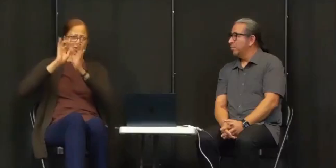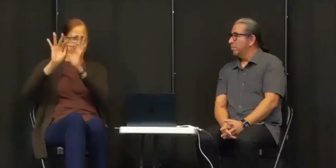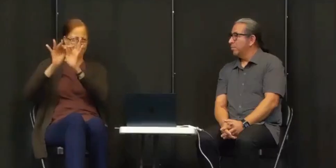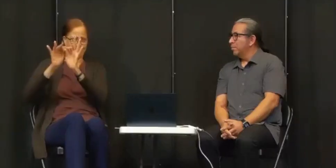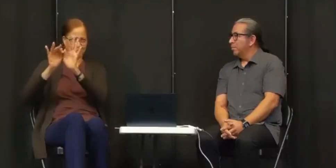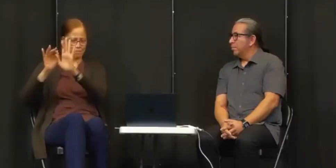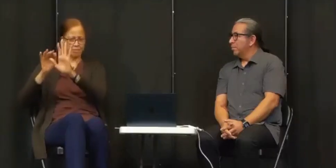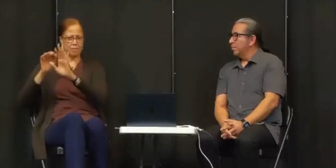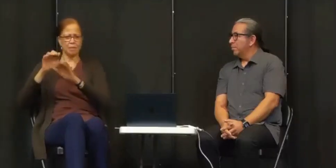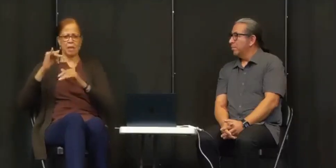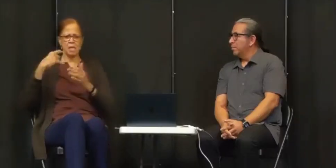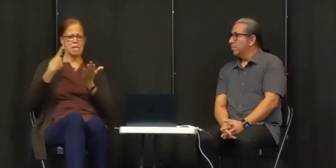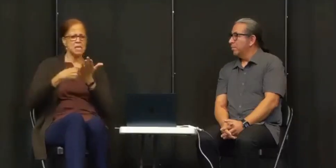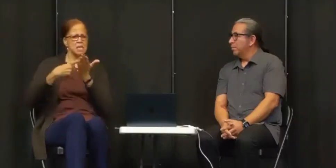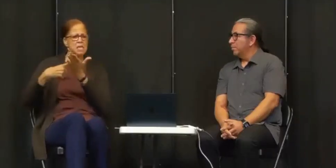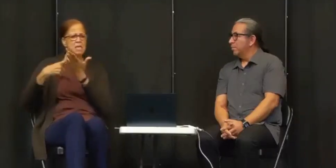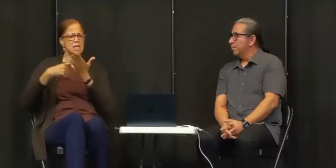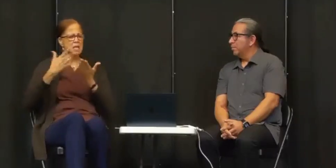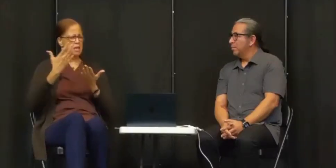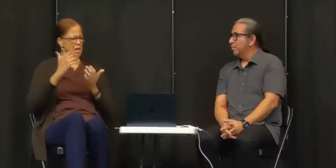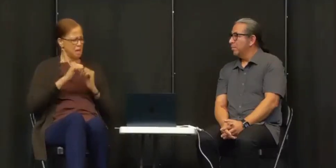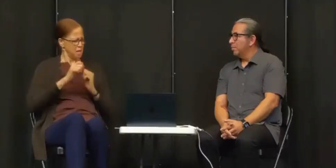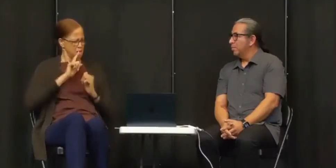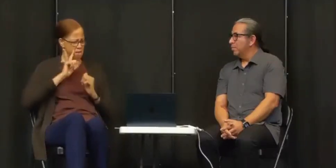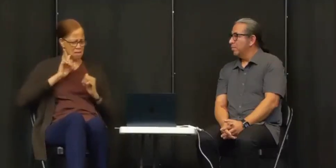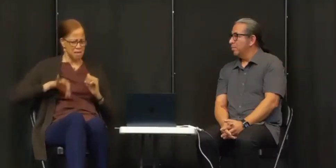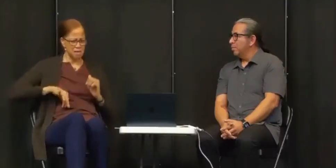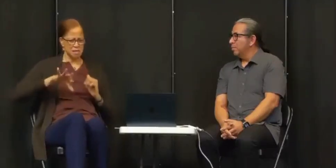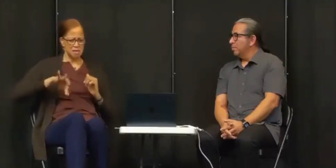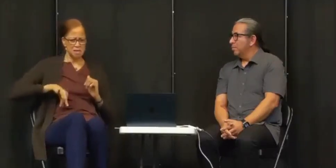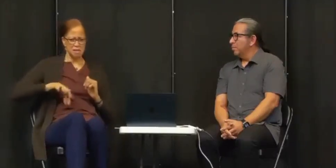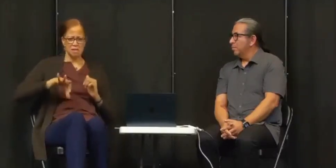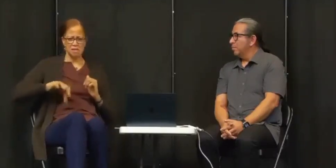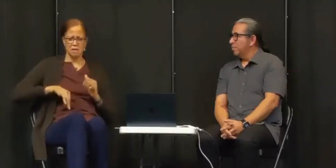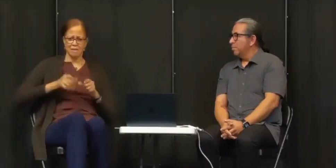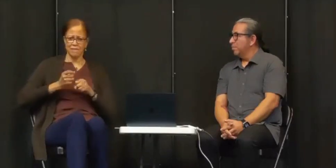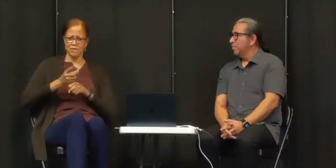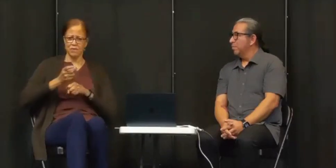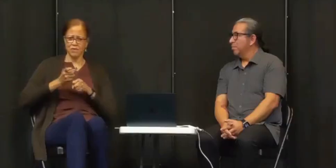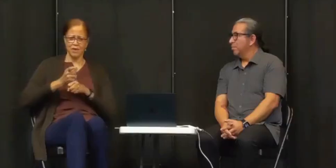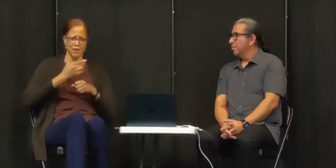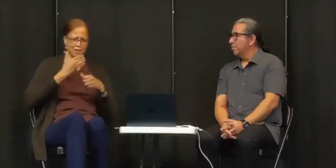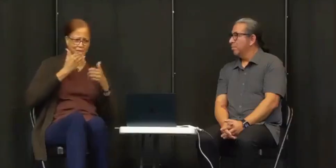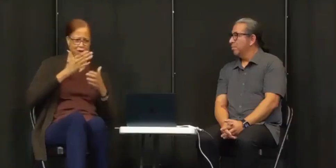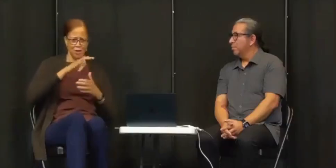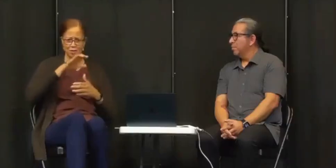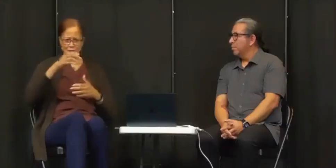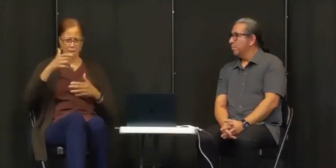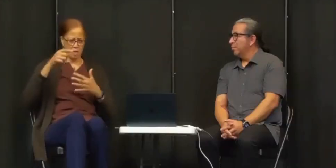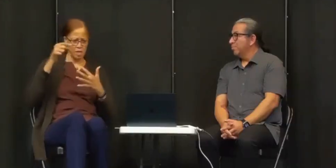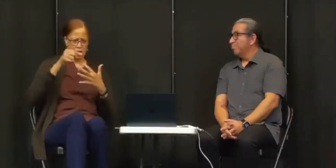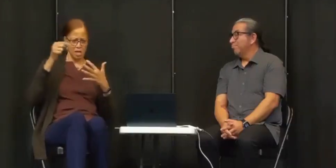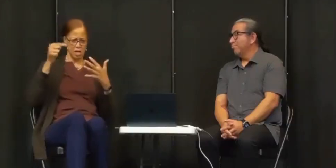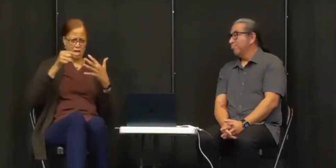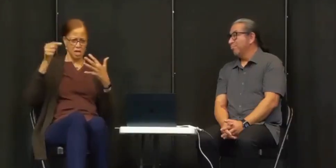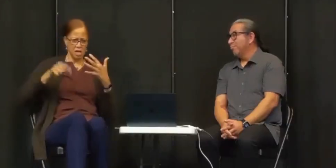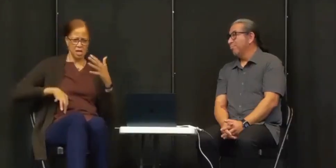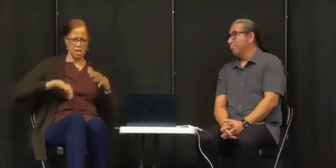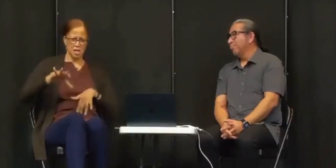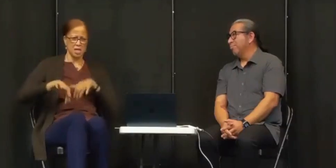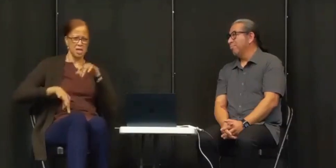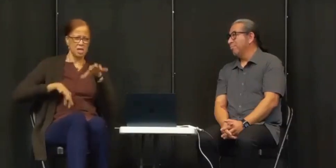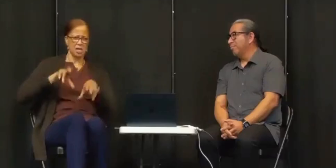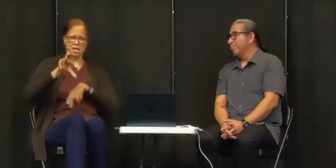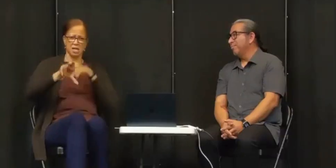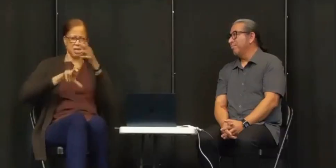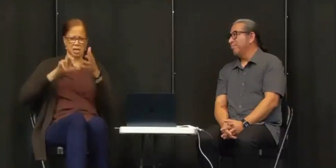kind of split the cost between the family and agree to pay for an interpreter. But having to pay for an interpreter every year